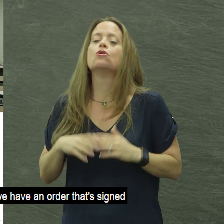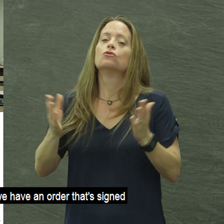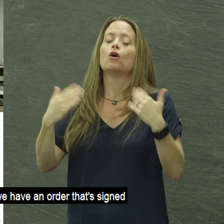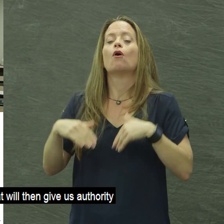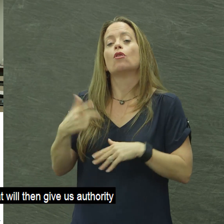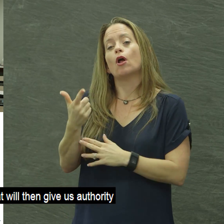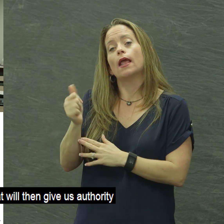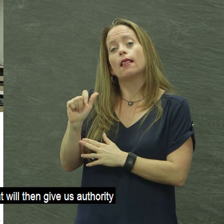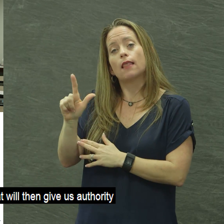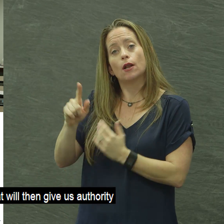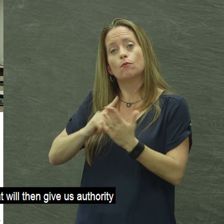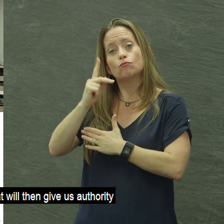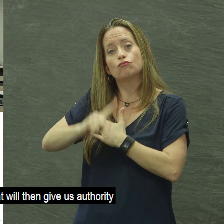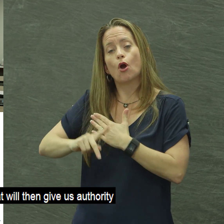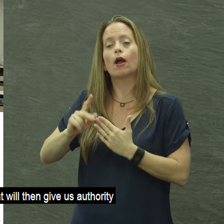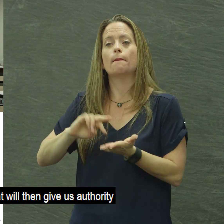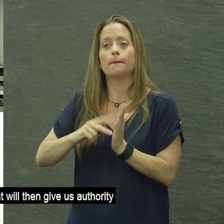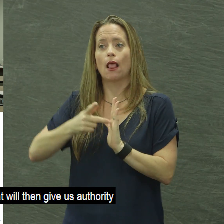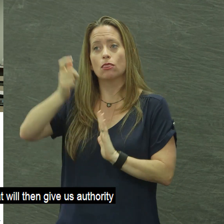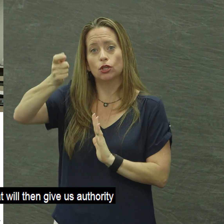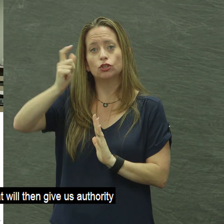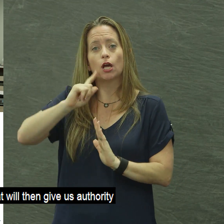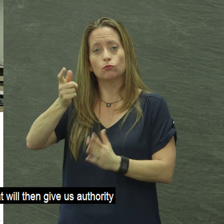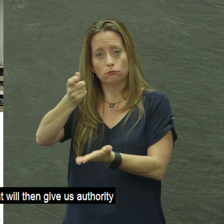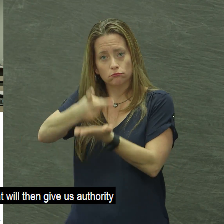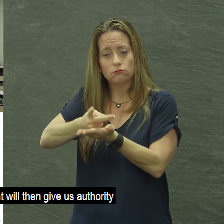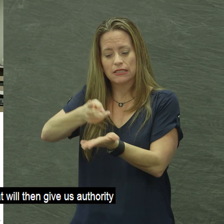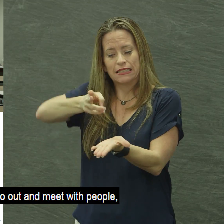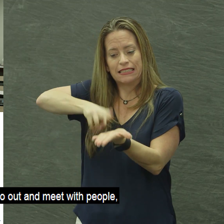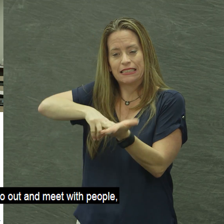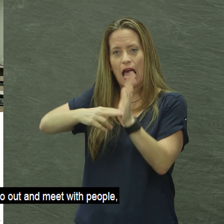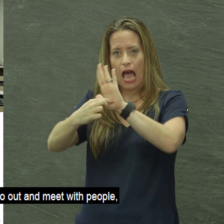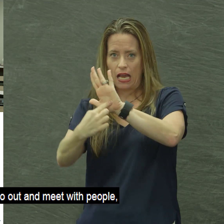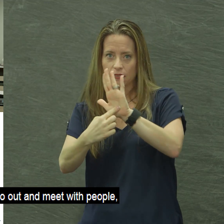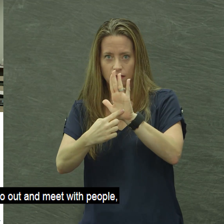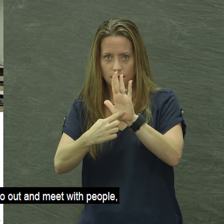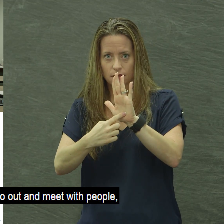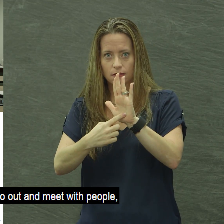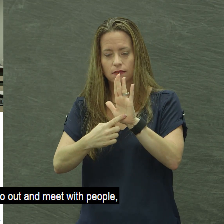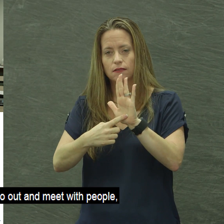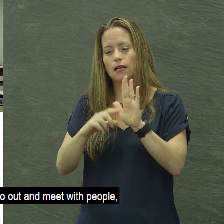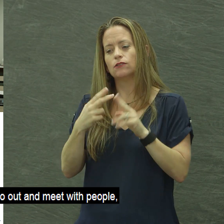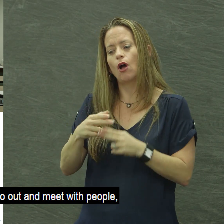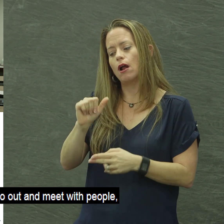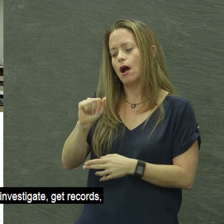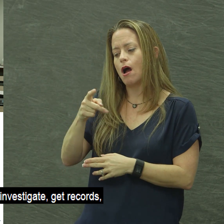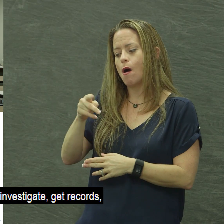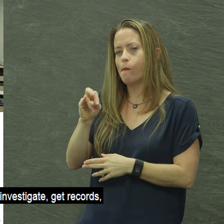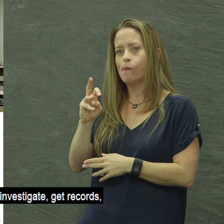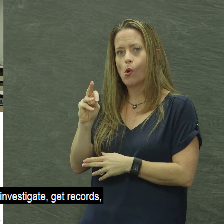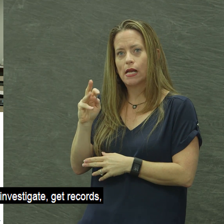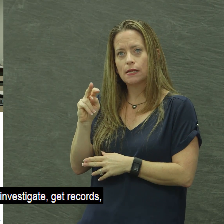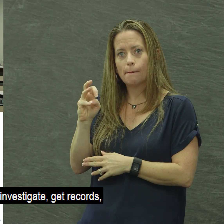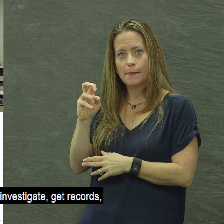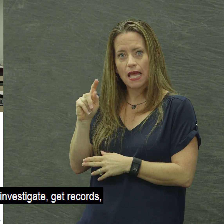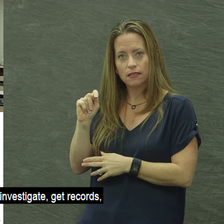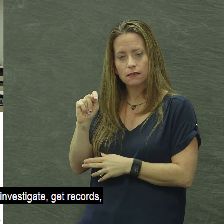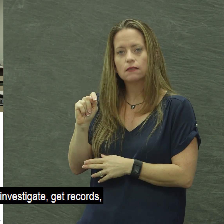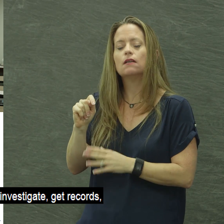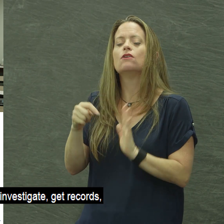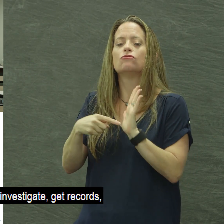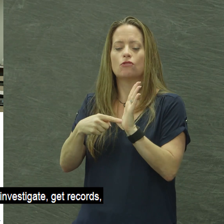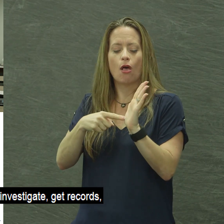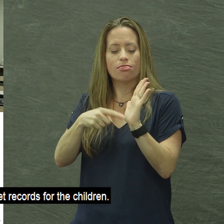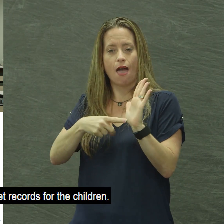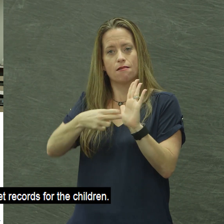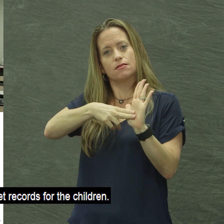that's signed that will then give us authority to go out and meet with people, investigate, get